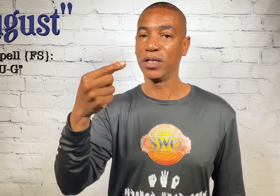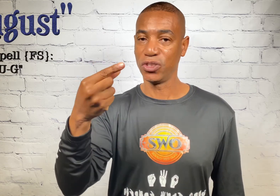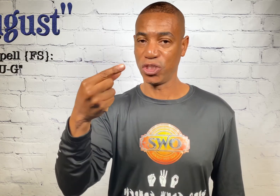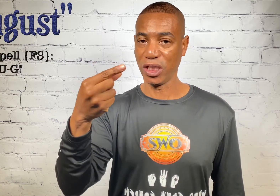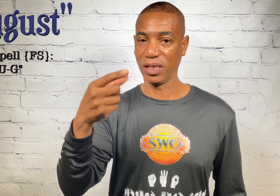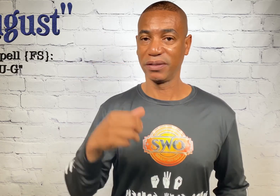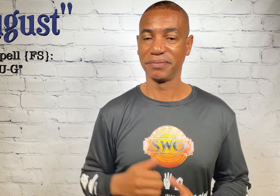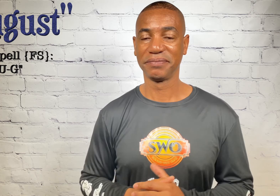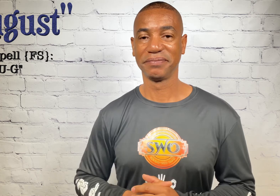A-U-G.